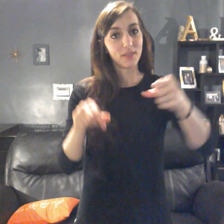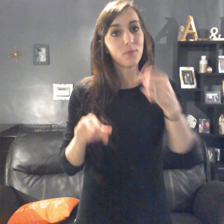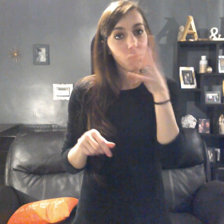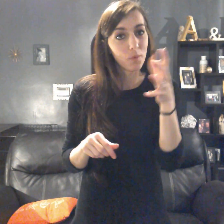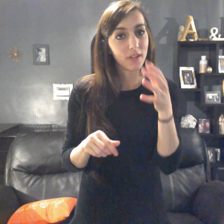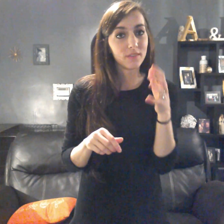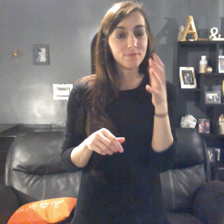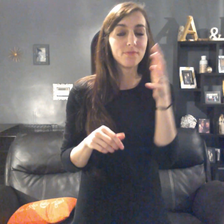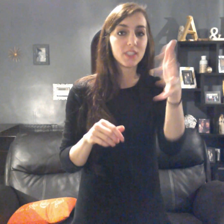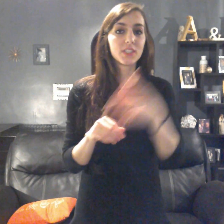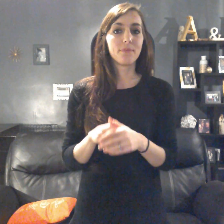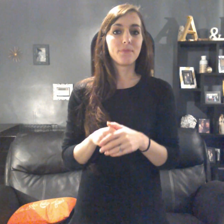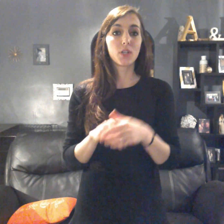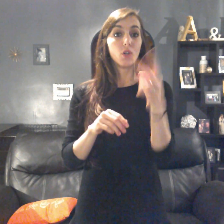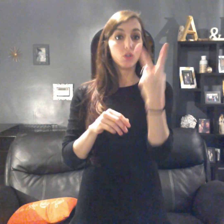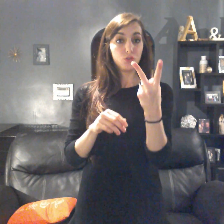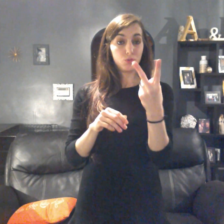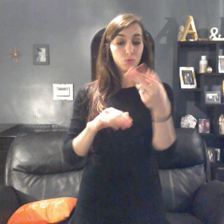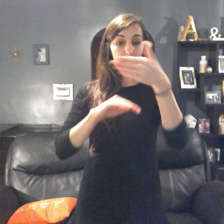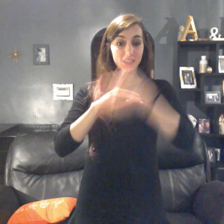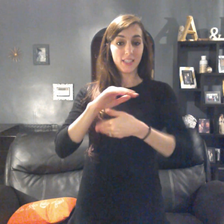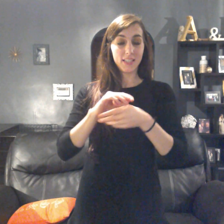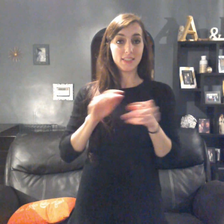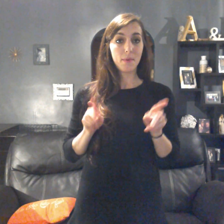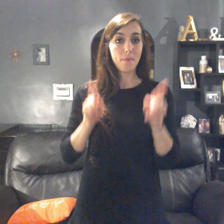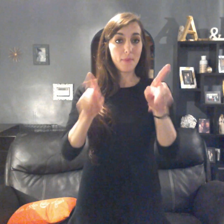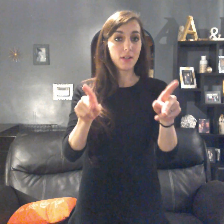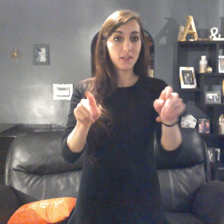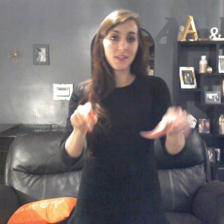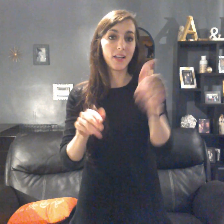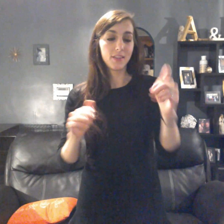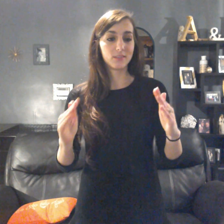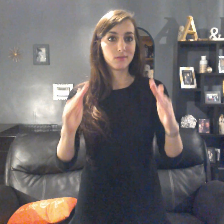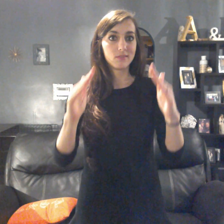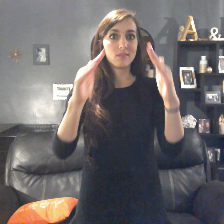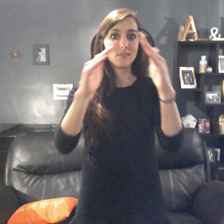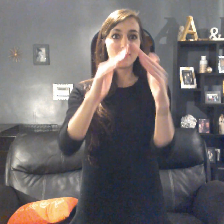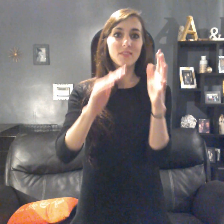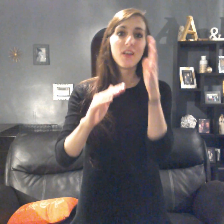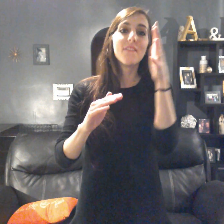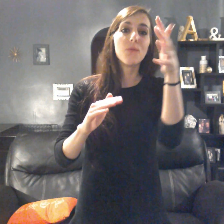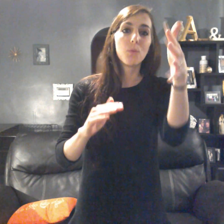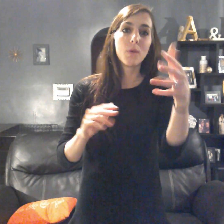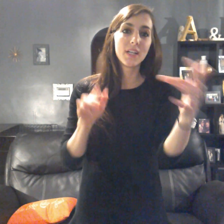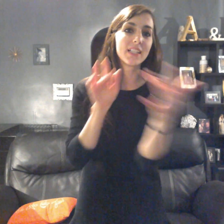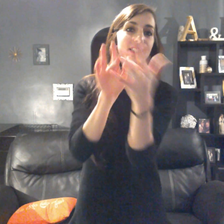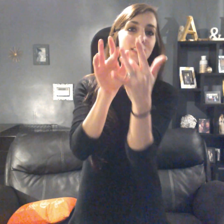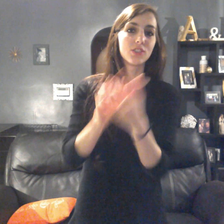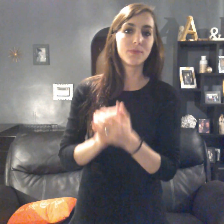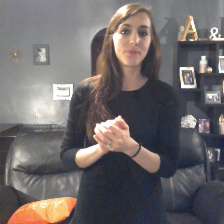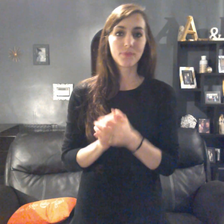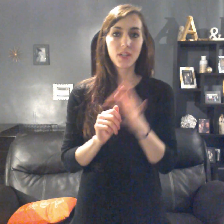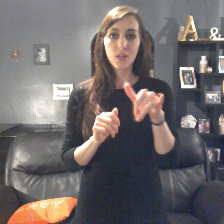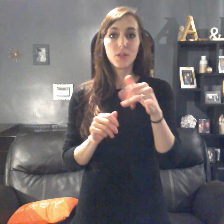would eventually touch if I continued the line. Very good. Those are pattern blocks, and we're going to be learning a whole bunch of things about